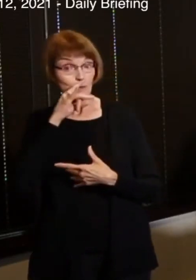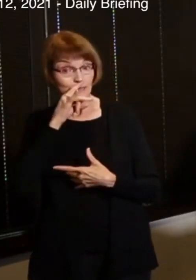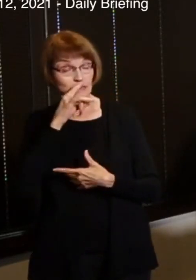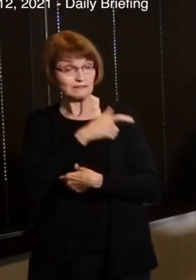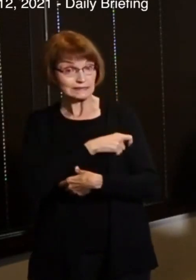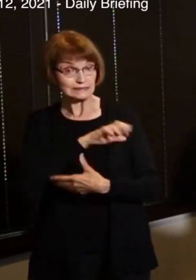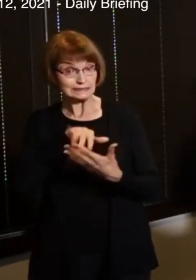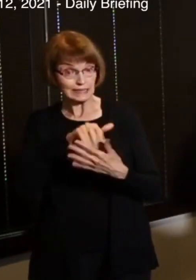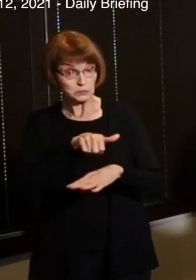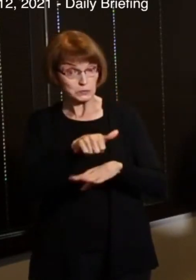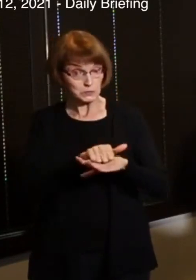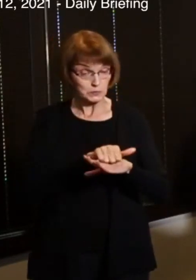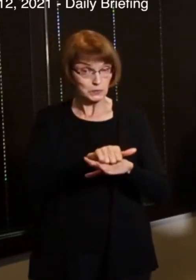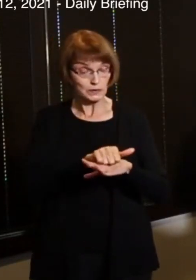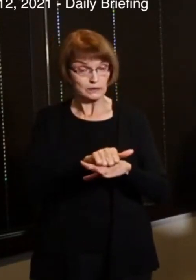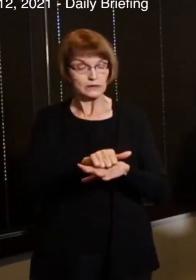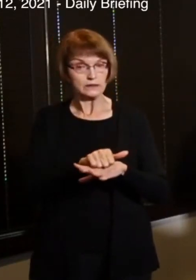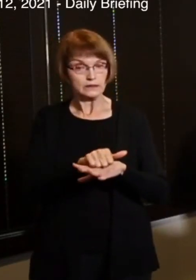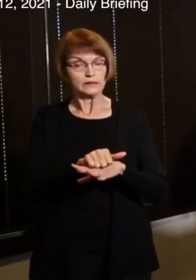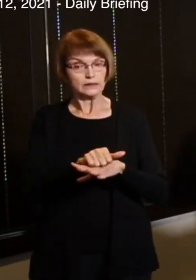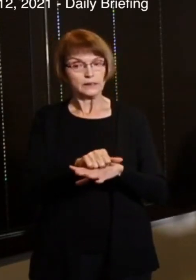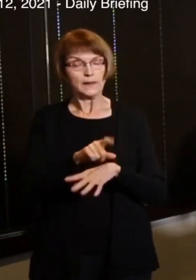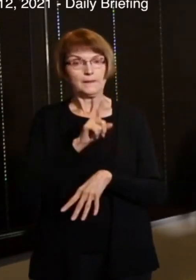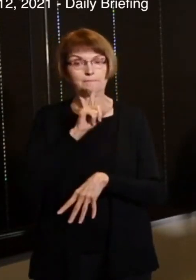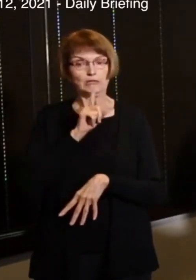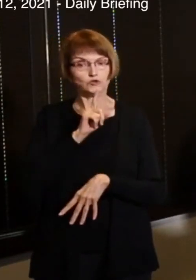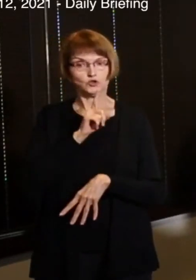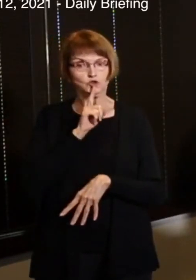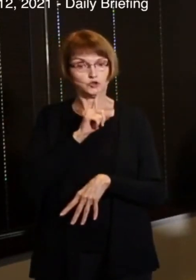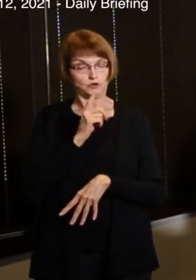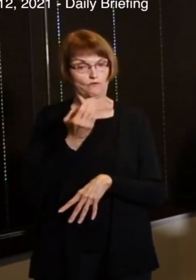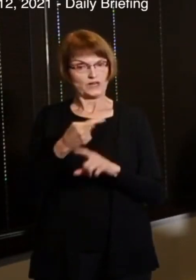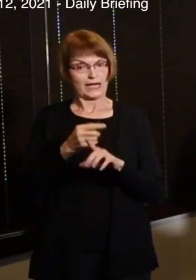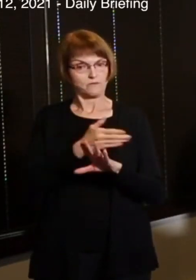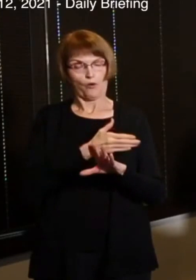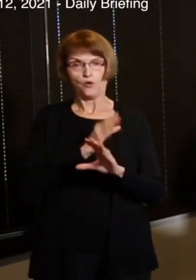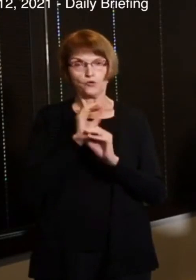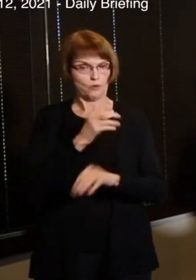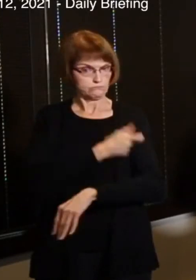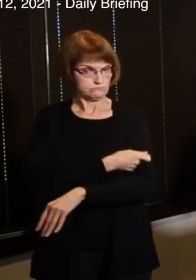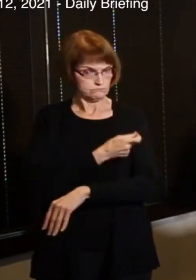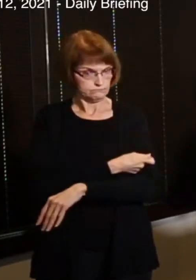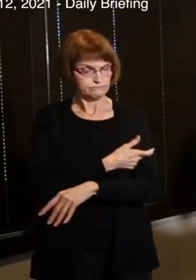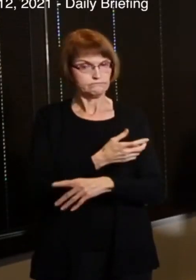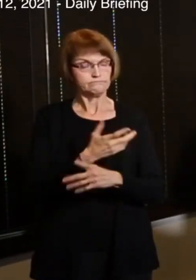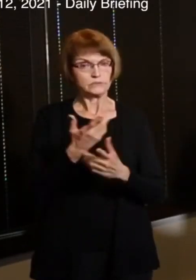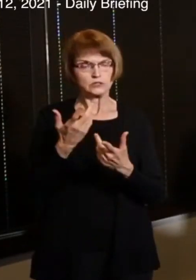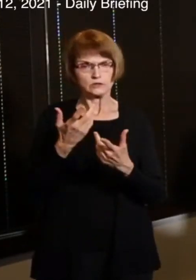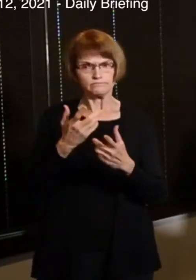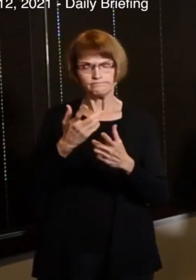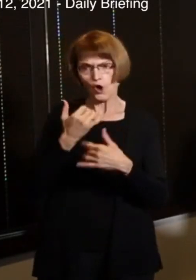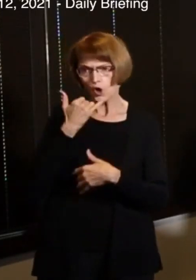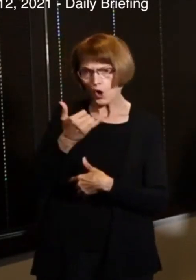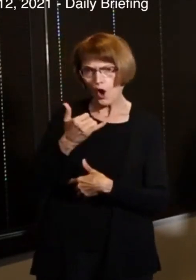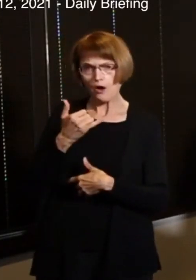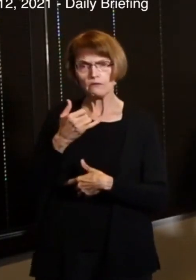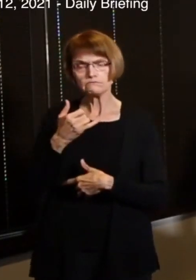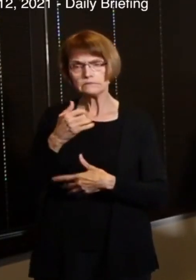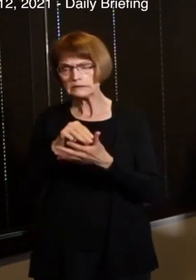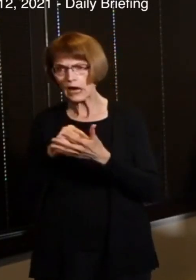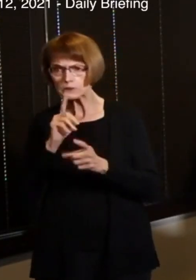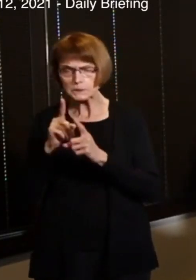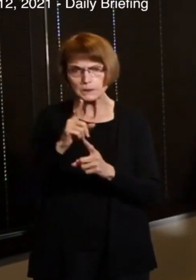sure you're sequencing them appropriately, or talk to your healthcare provider's office to make sure you're meeting all those